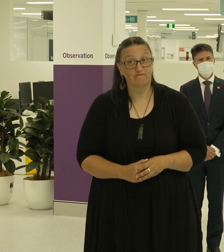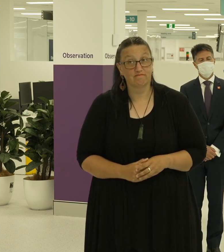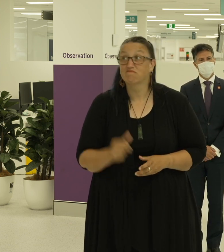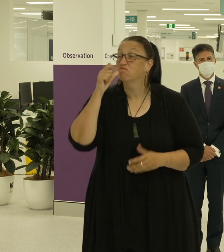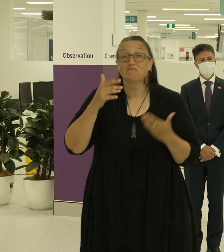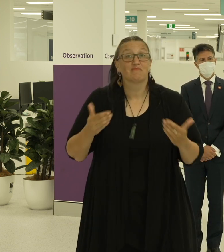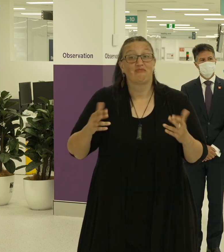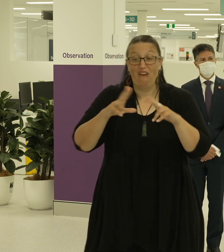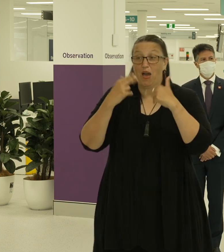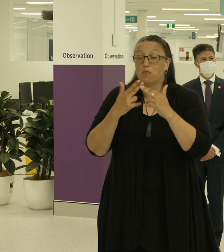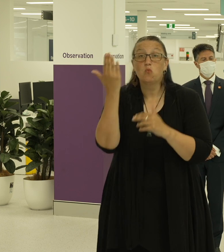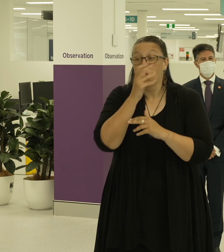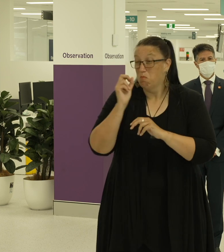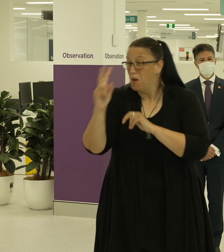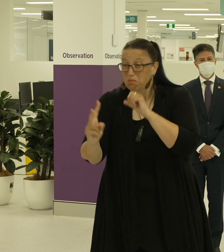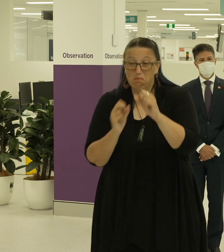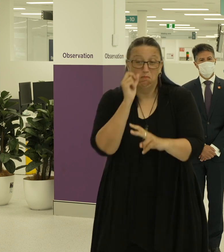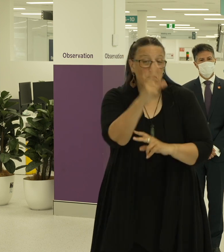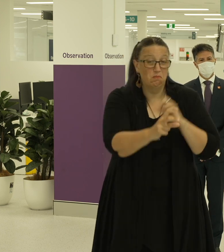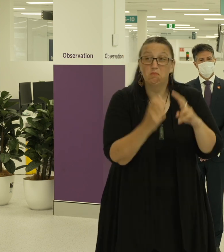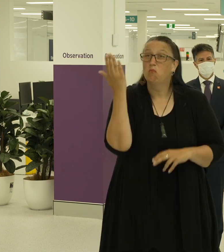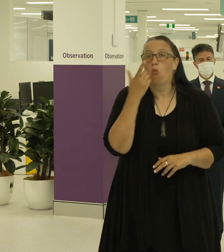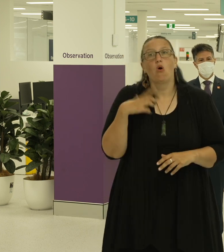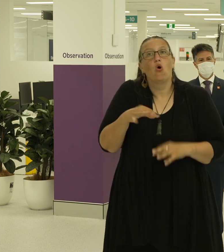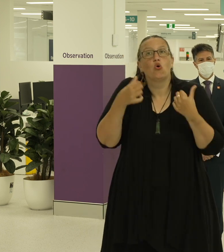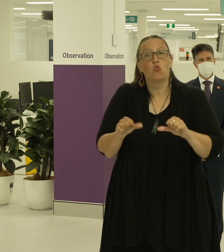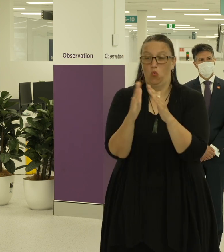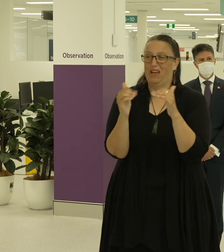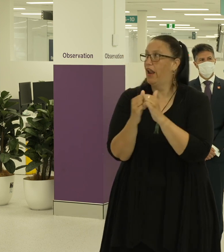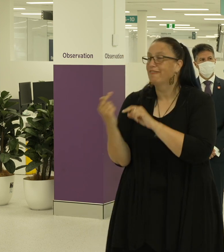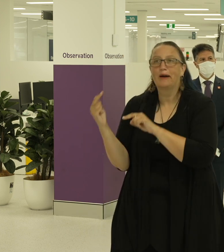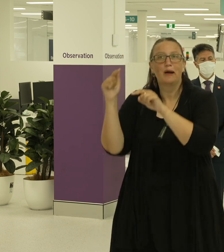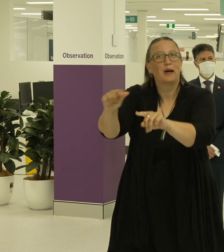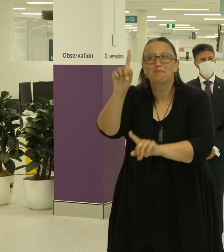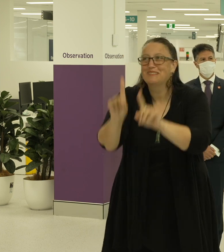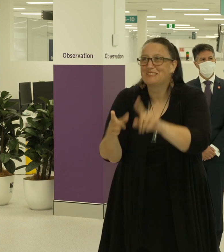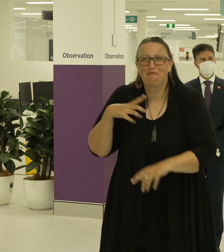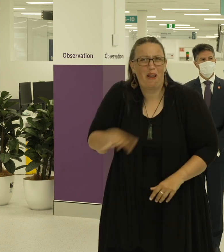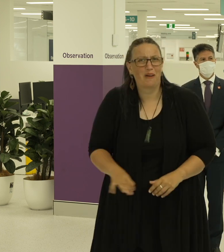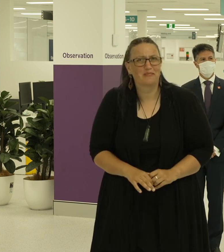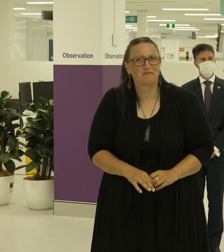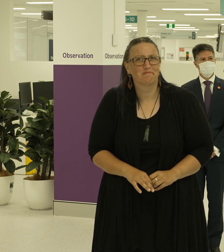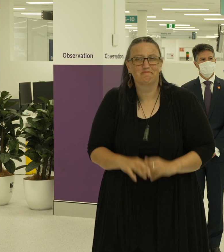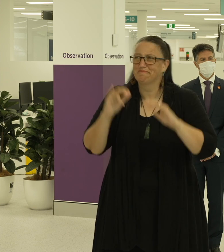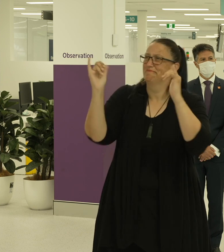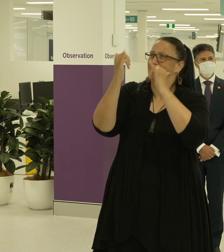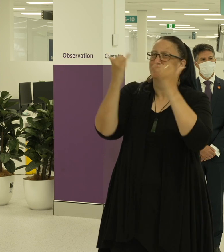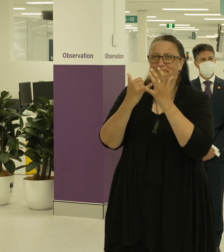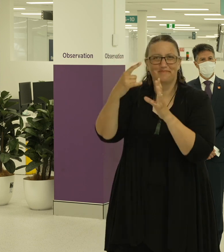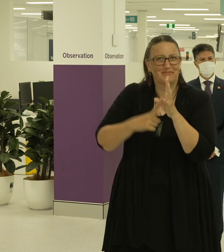term. We've just started school, but use the weekends, come into the city, support those local businesses, have a great day out.